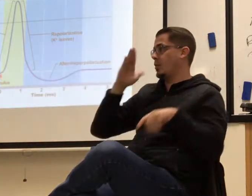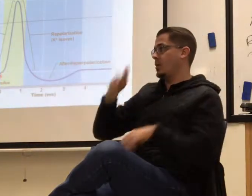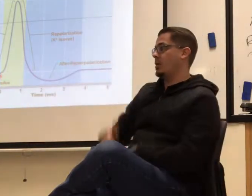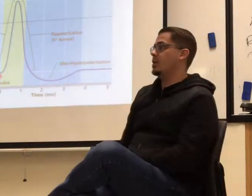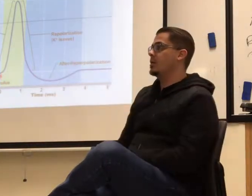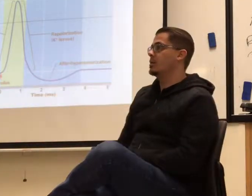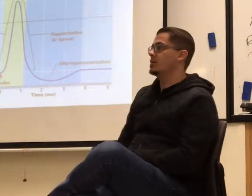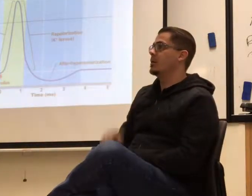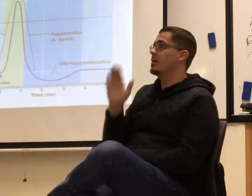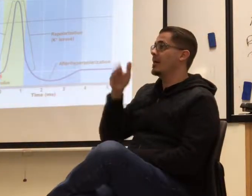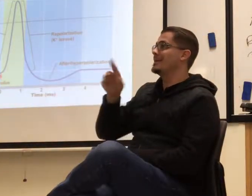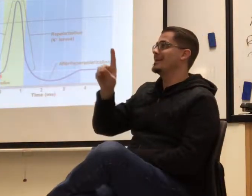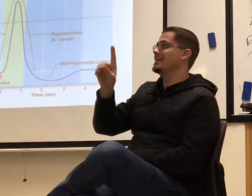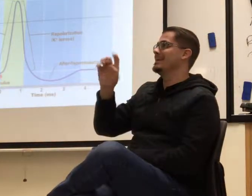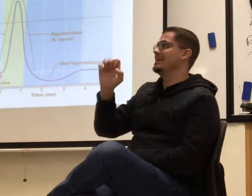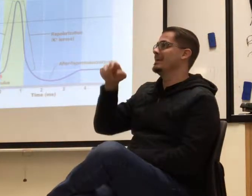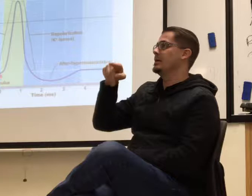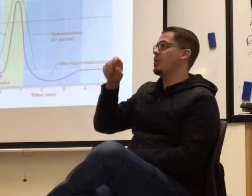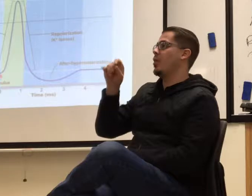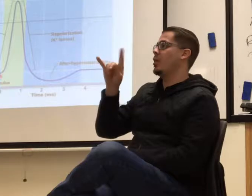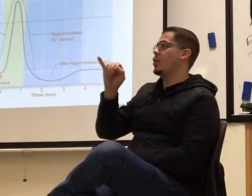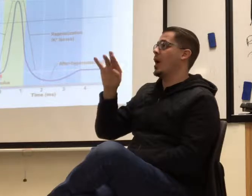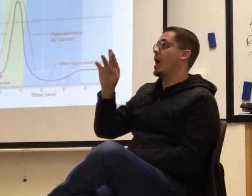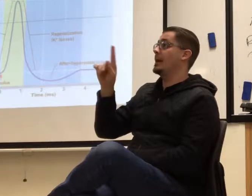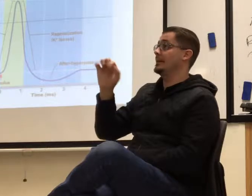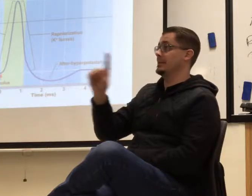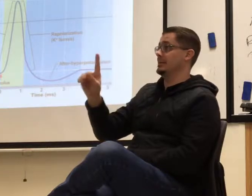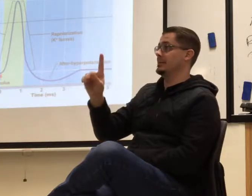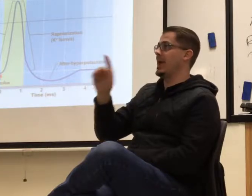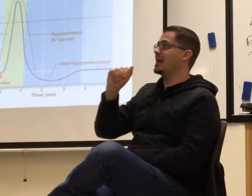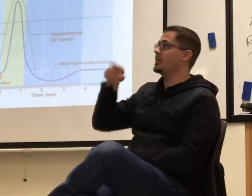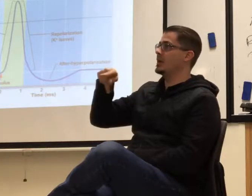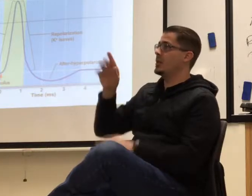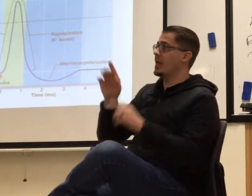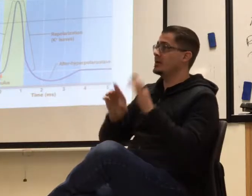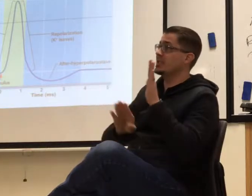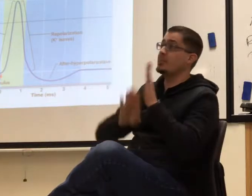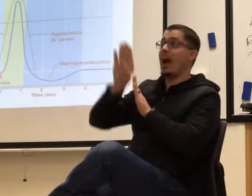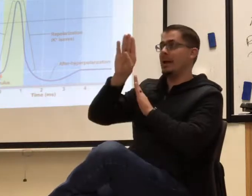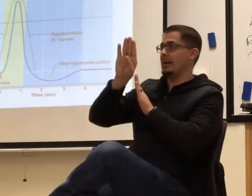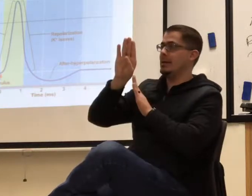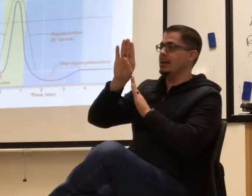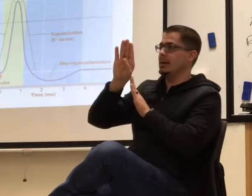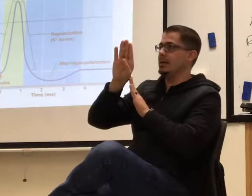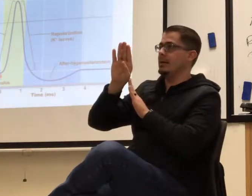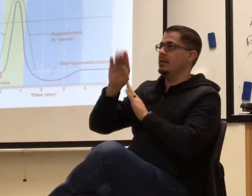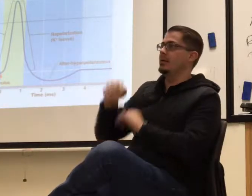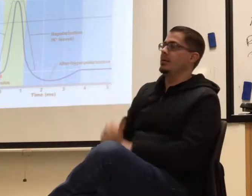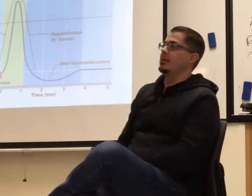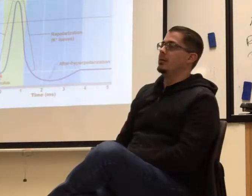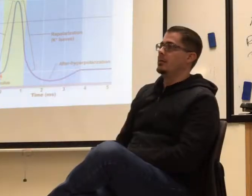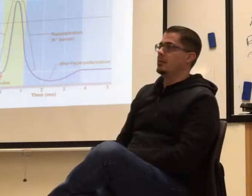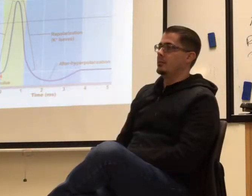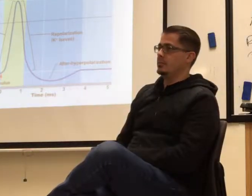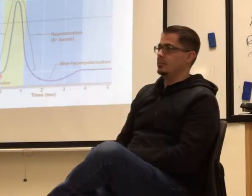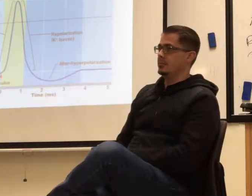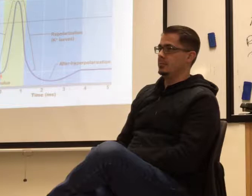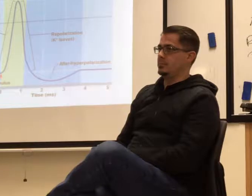So you're depolarized, right? You get your action potential, your spike. And then, so it kind of,